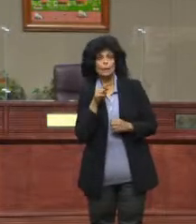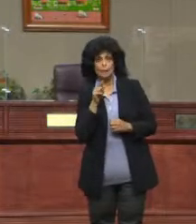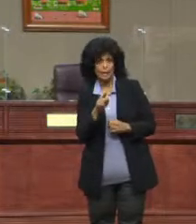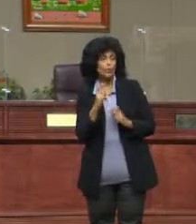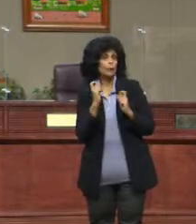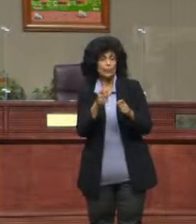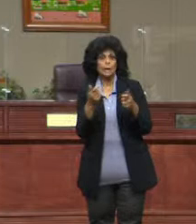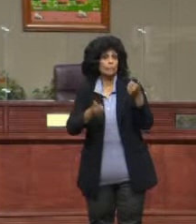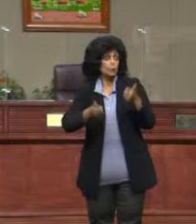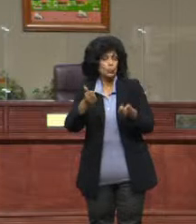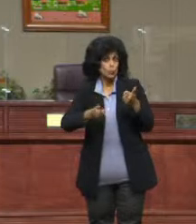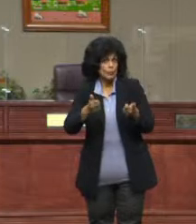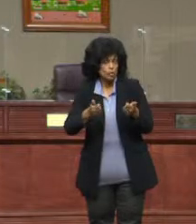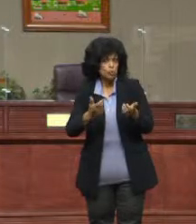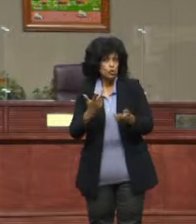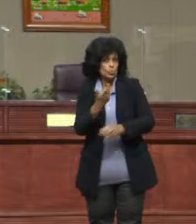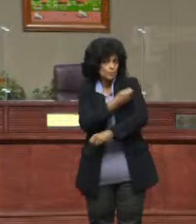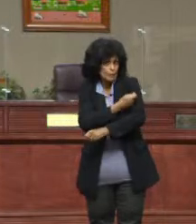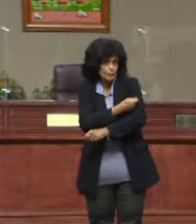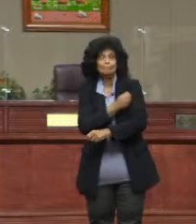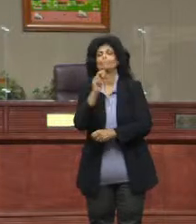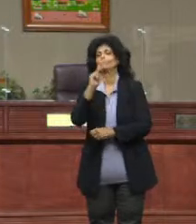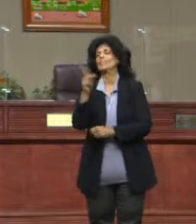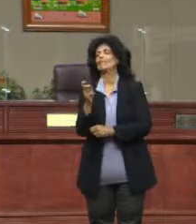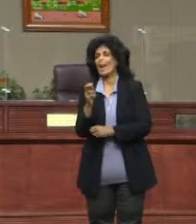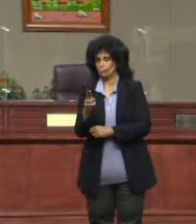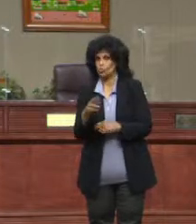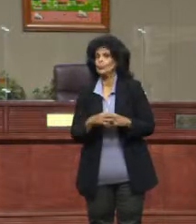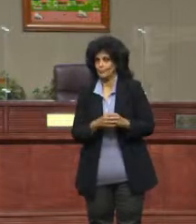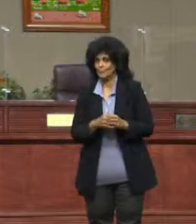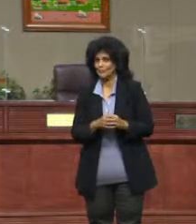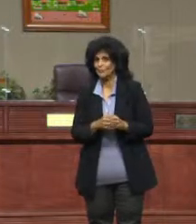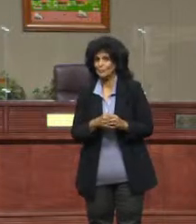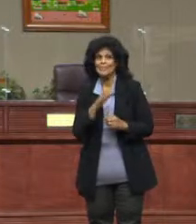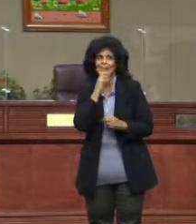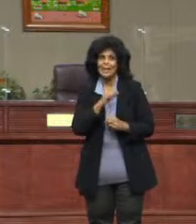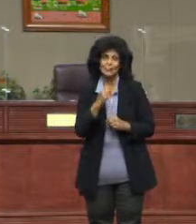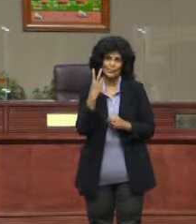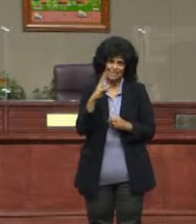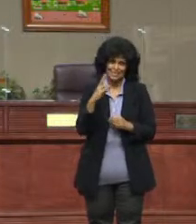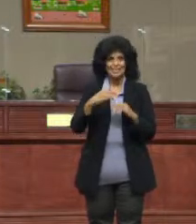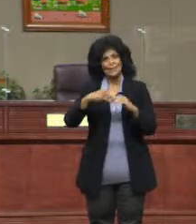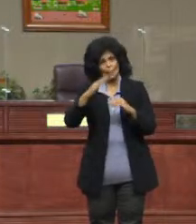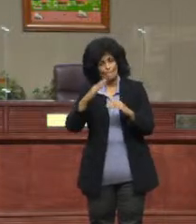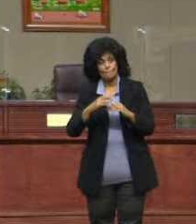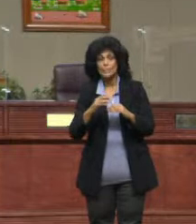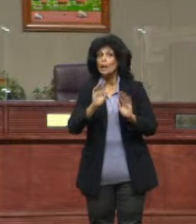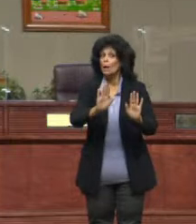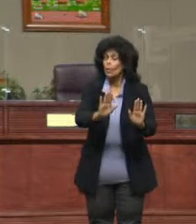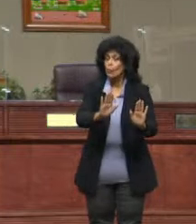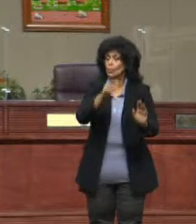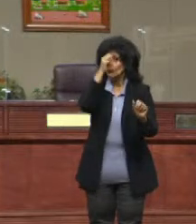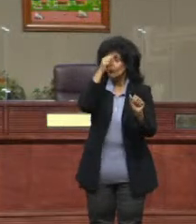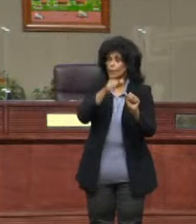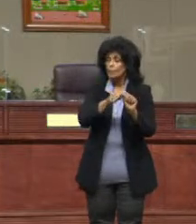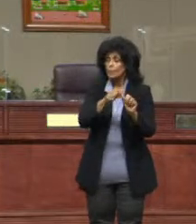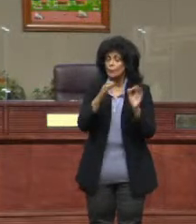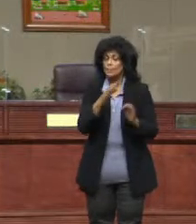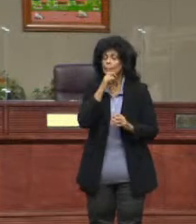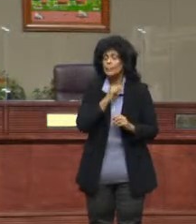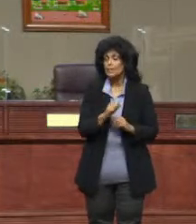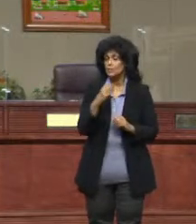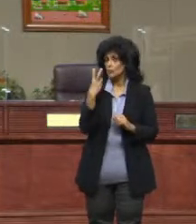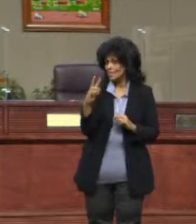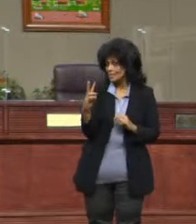at this location and available for those, again, 16 and older. Please remember, however, if you're 16 or 17, you must have